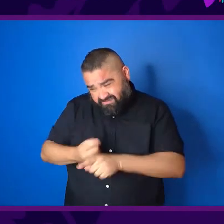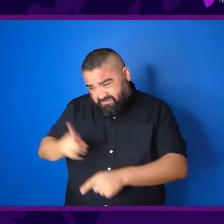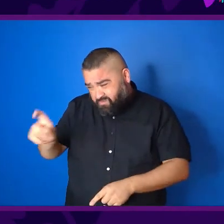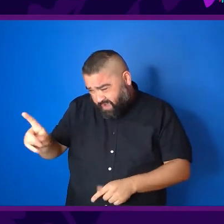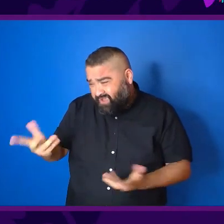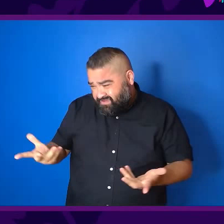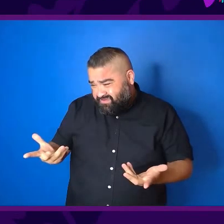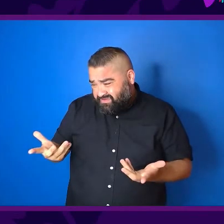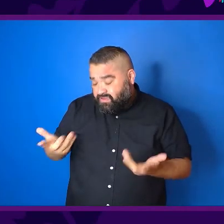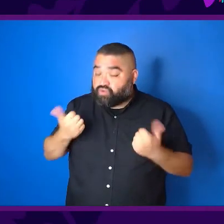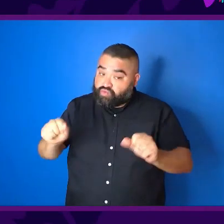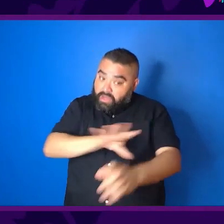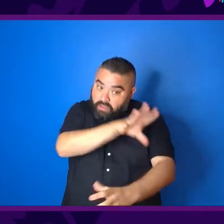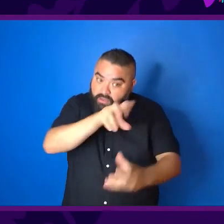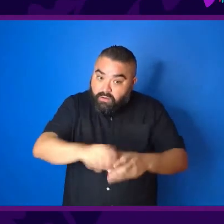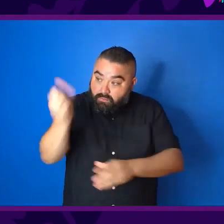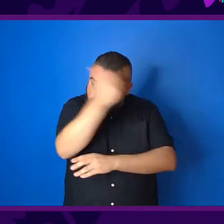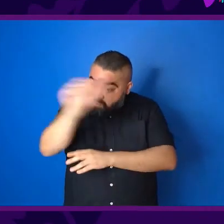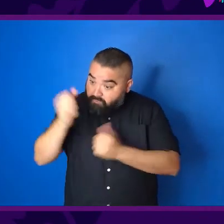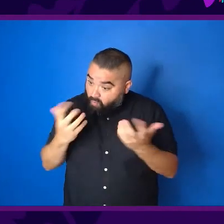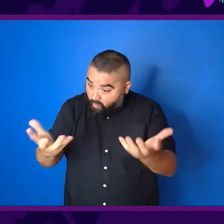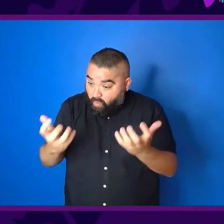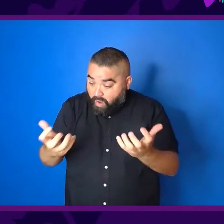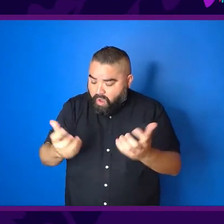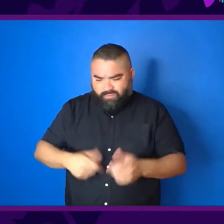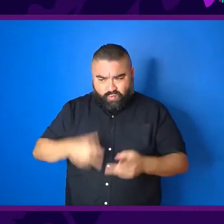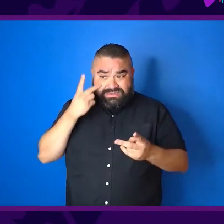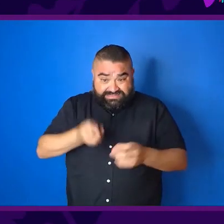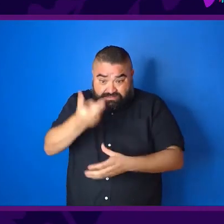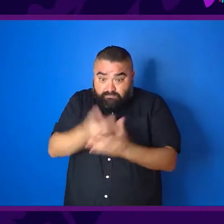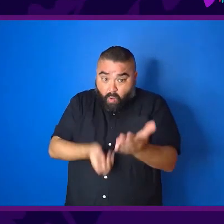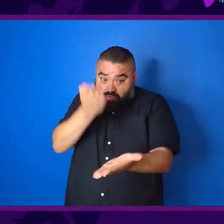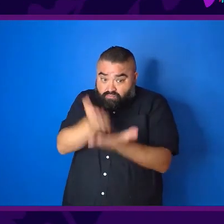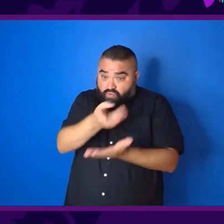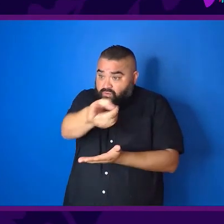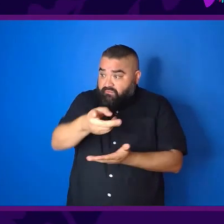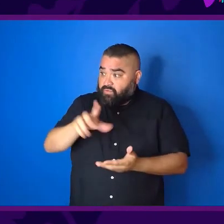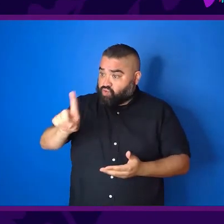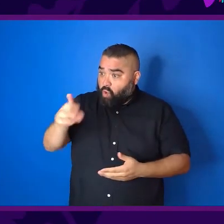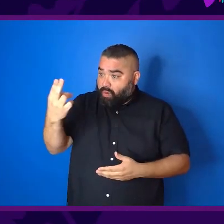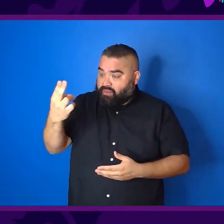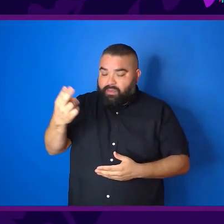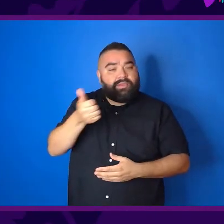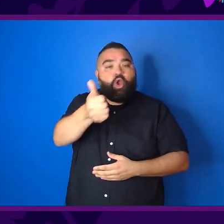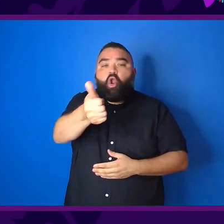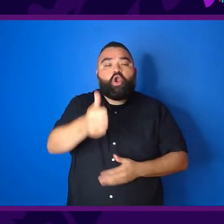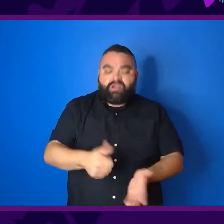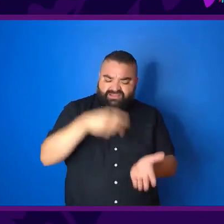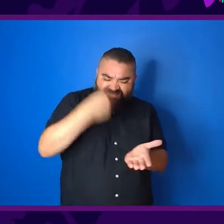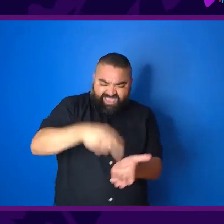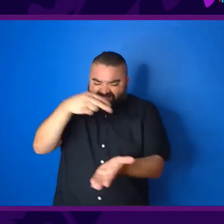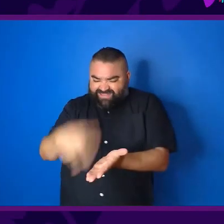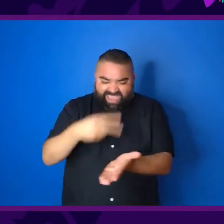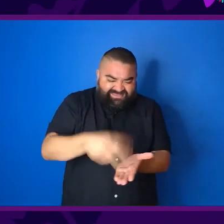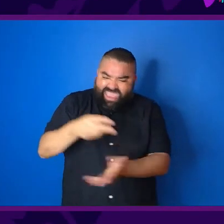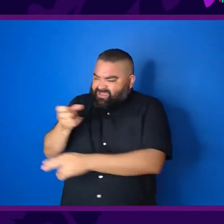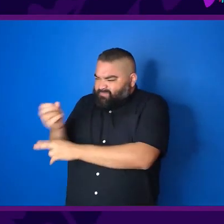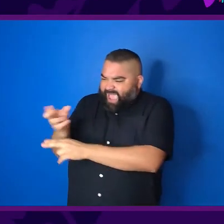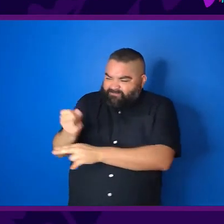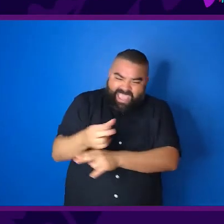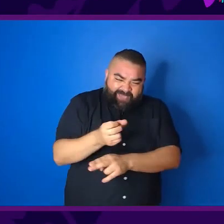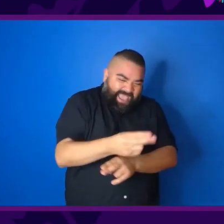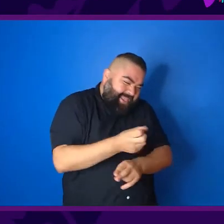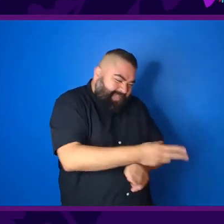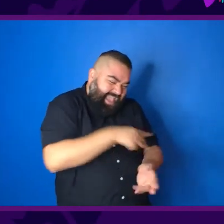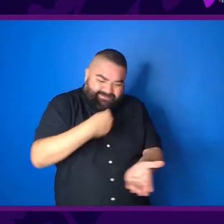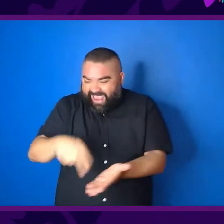movement, and we've both seen it with Dolores. I mean, she will outdance everyone at any party after she's already talked